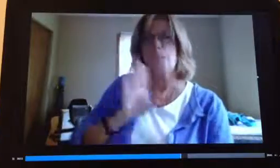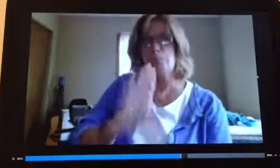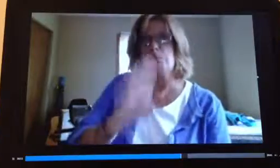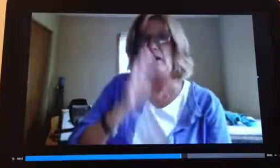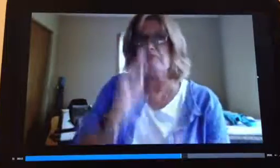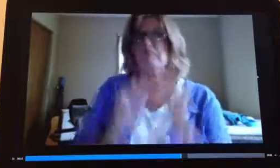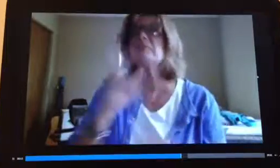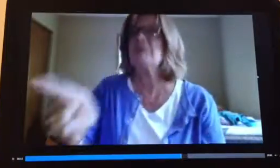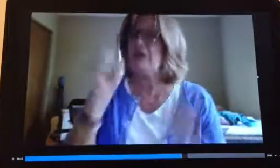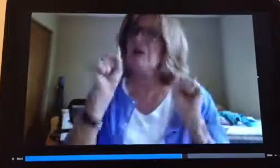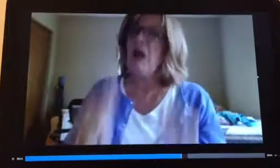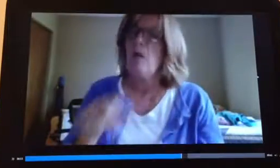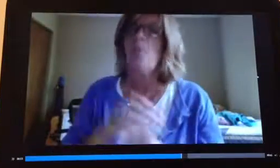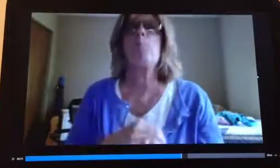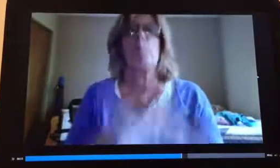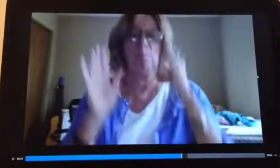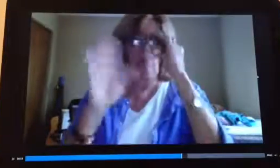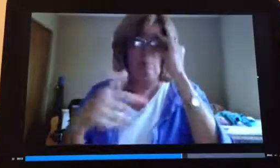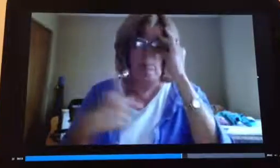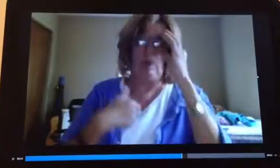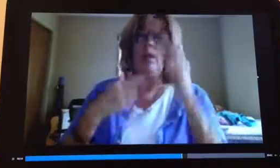my friend that can work on cars.